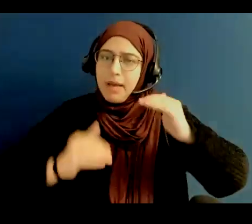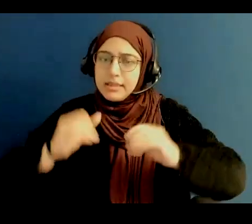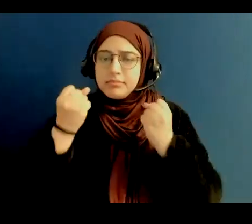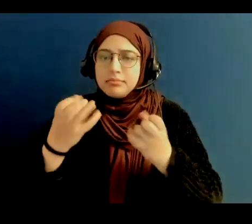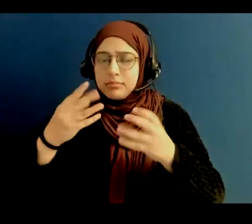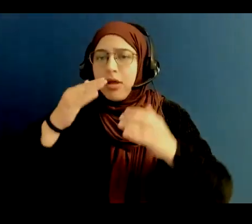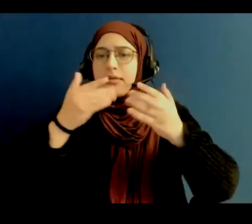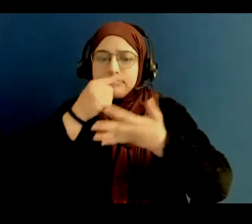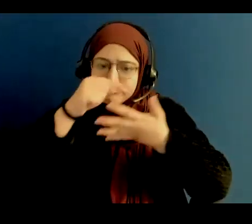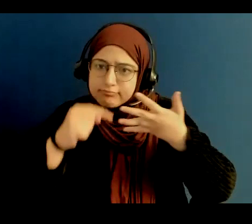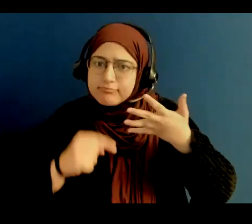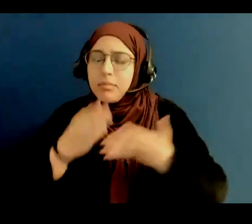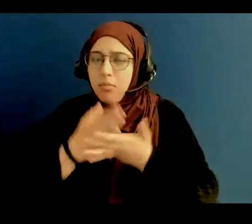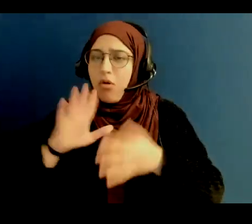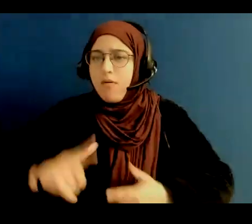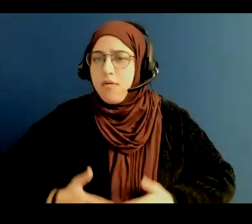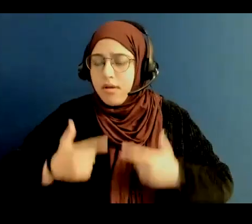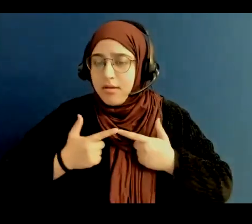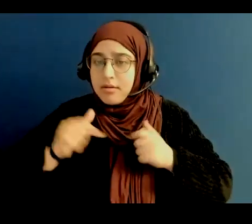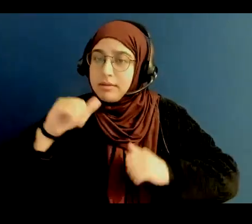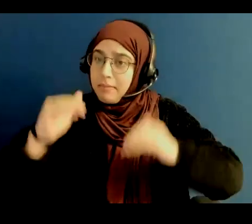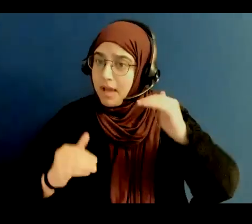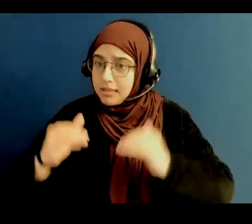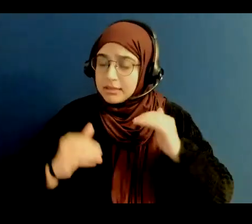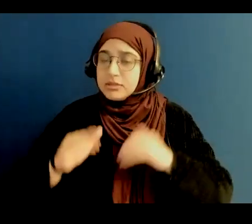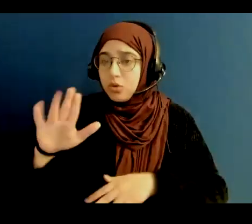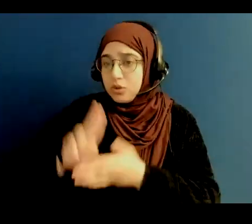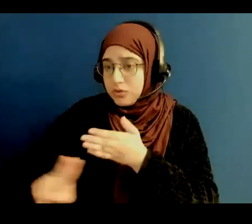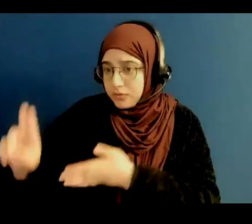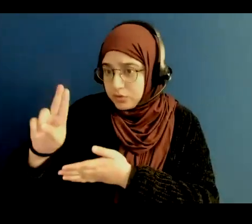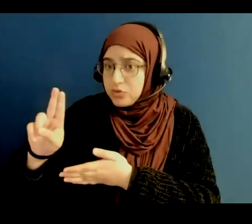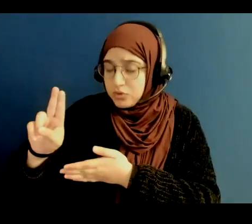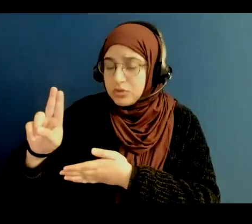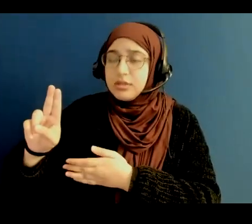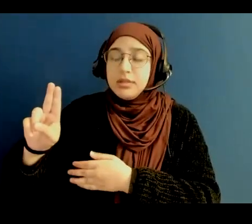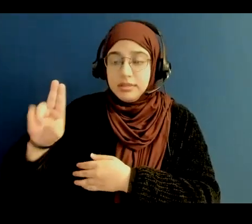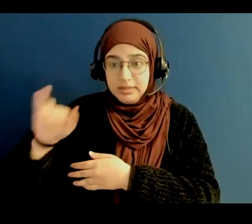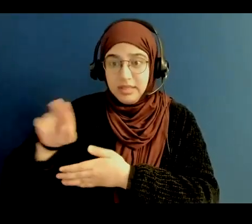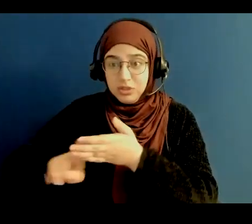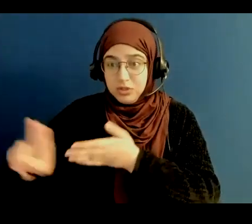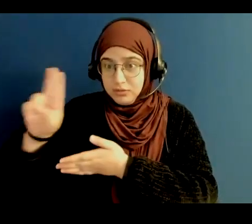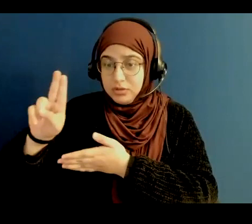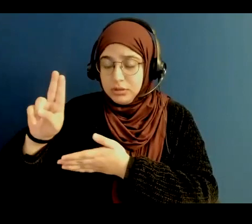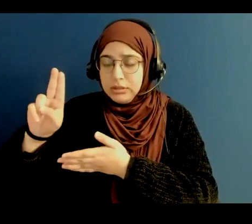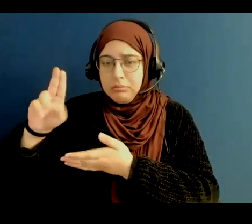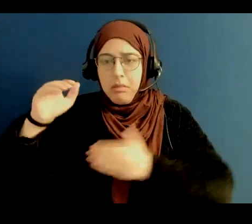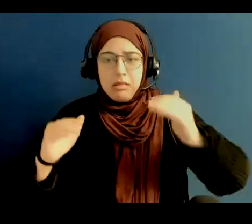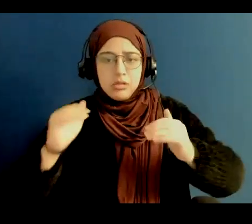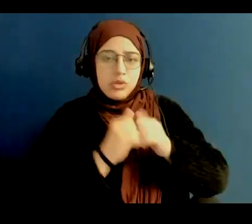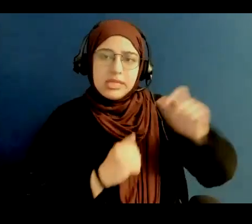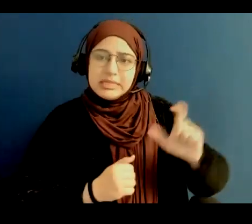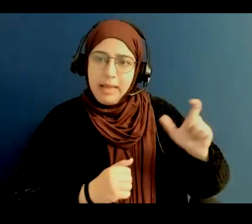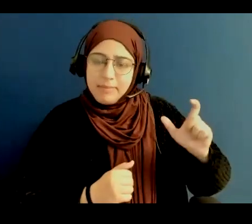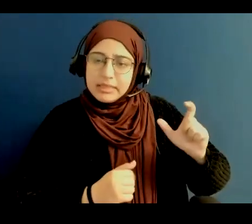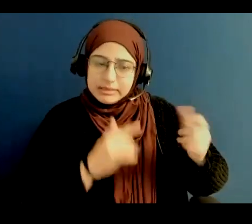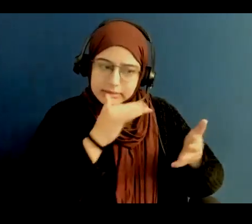you can balance university, which are of course your secular studies, and you can balance that with Islamic studies as well. And at the same time, you